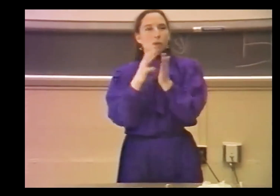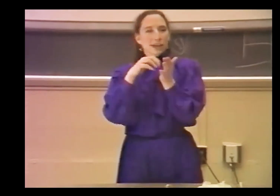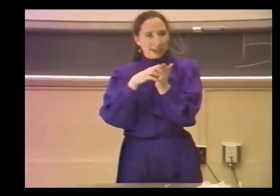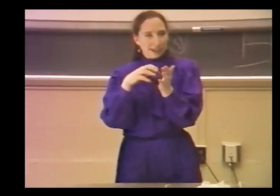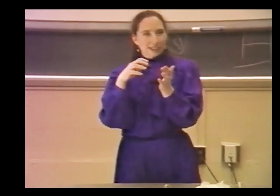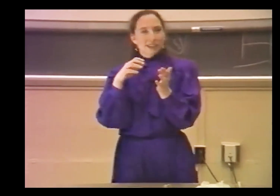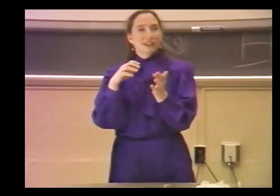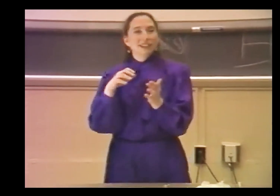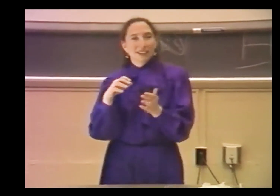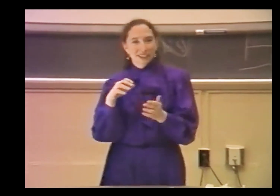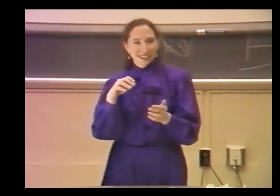weakened